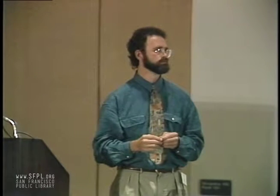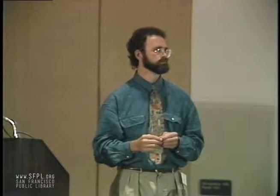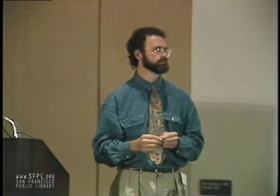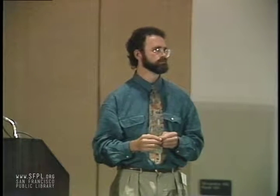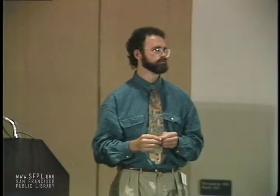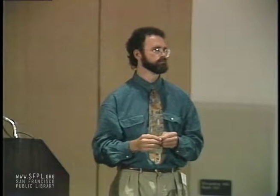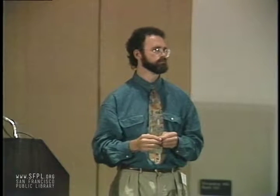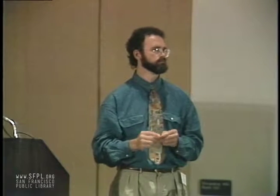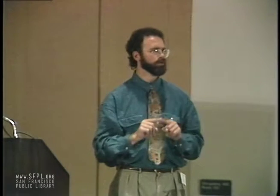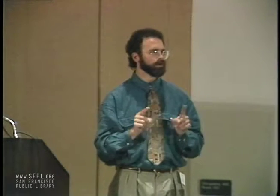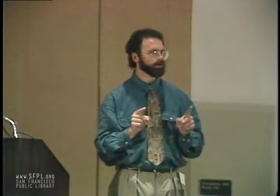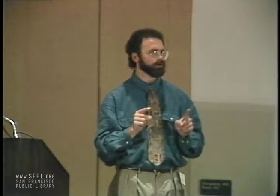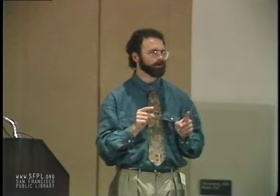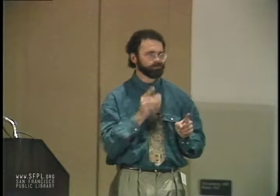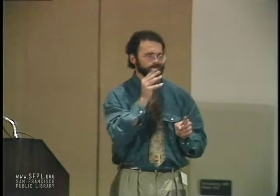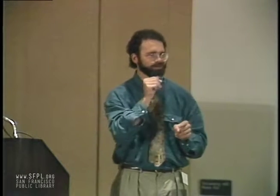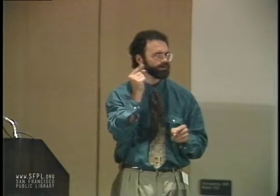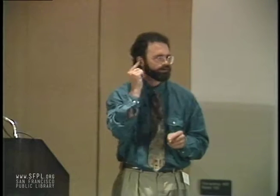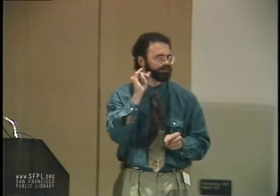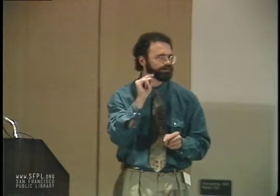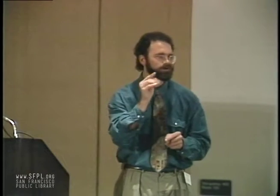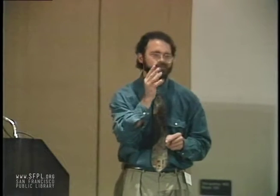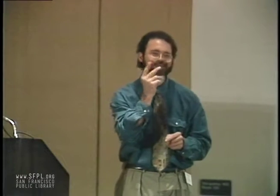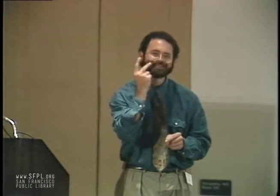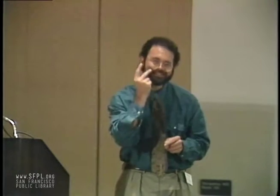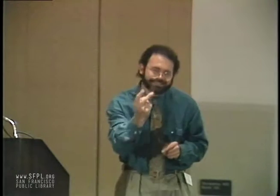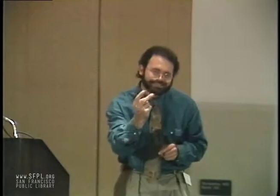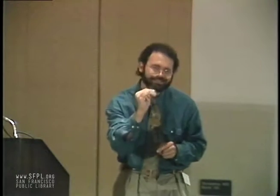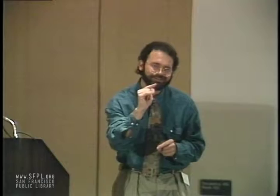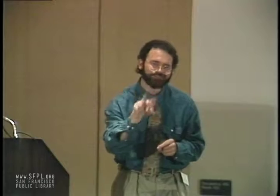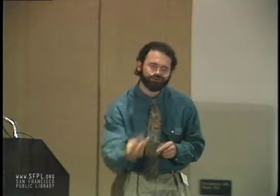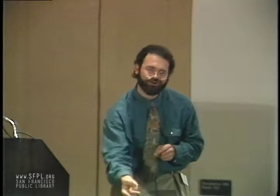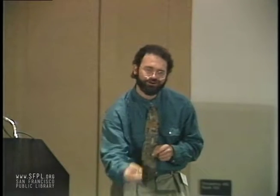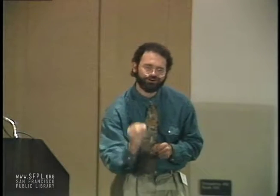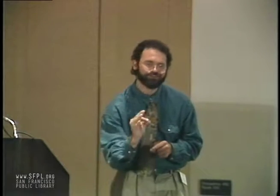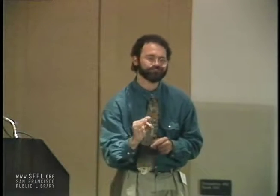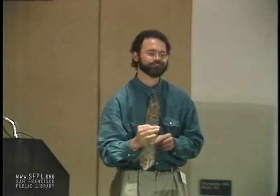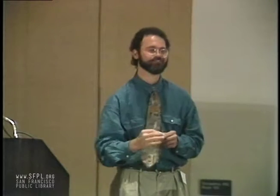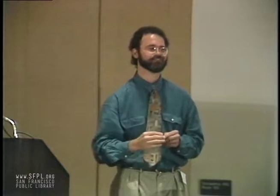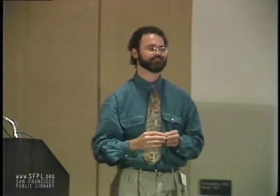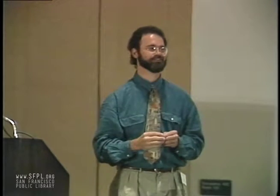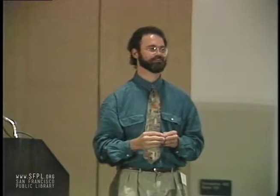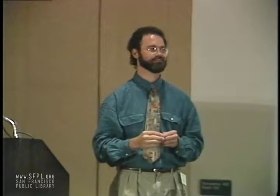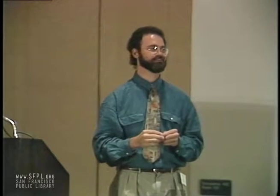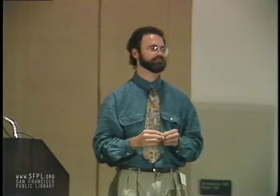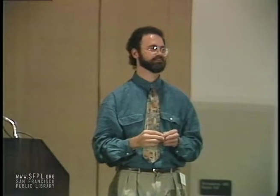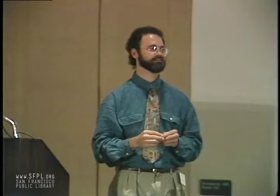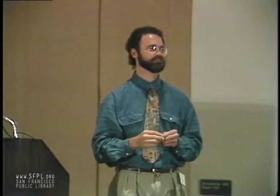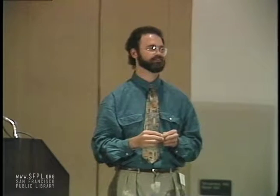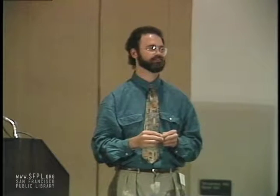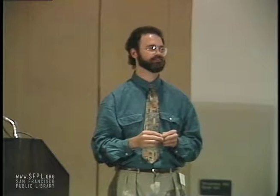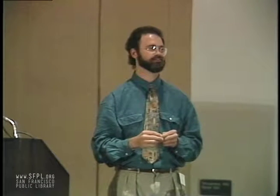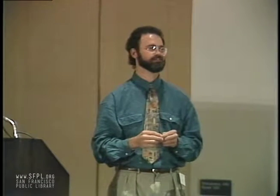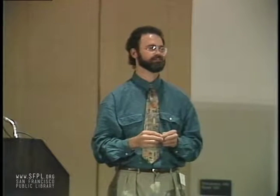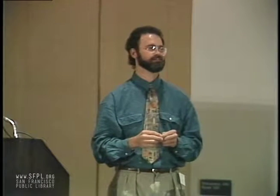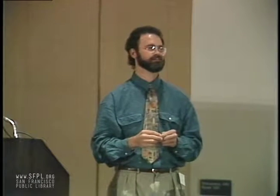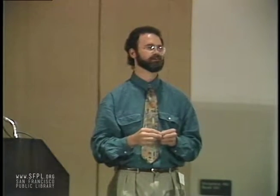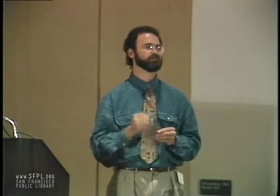the spoon hit the floor. And yet, mother couldn't hear. Mother saw the spoon hit the floor.